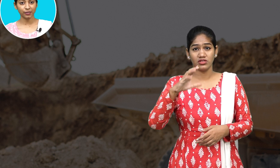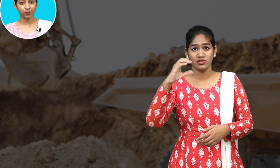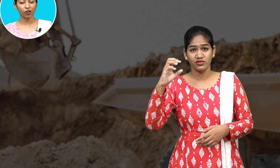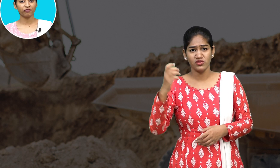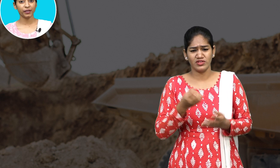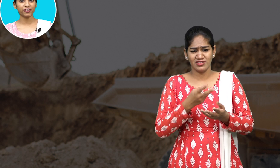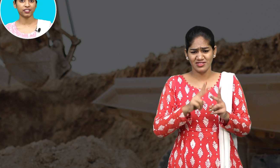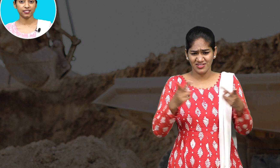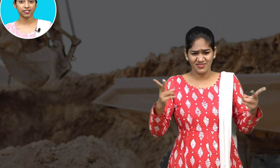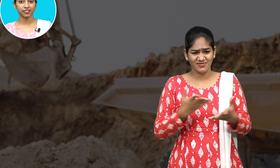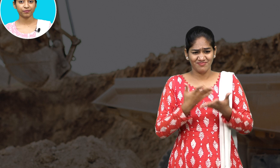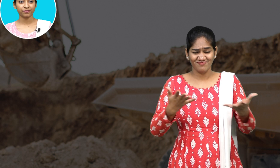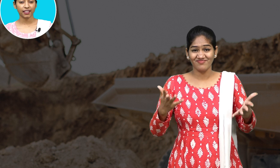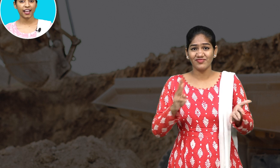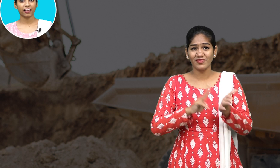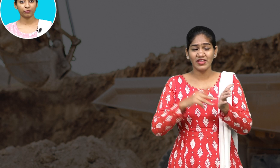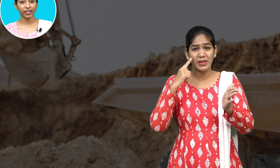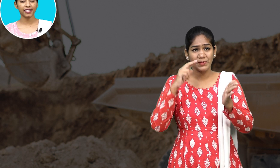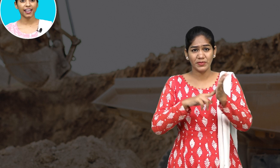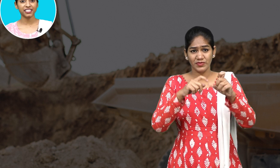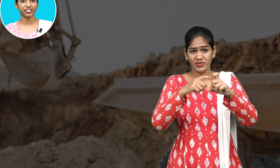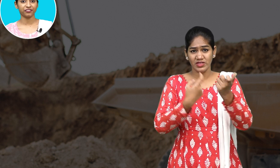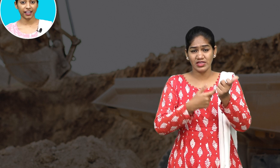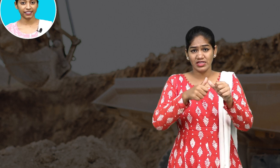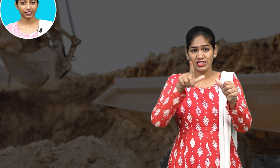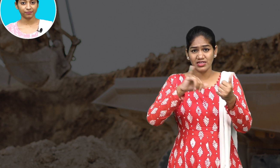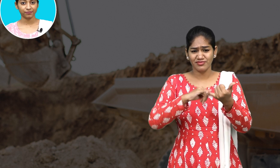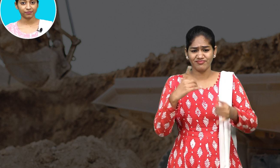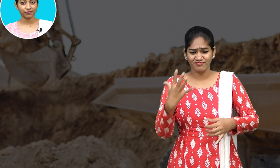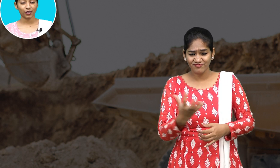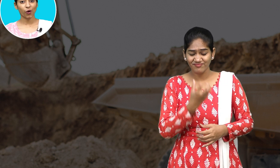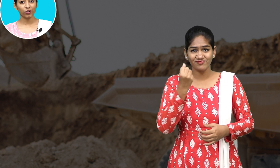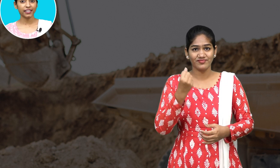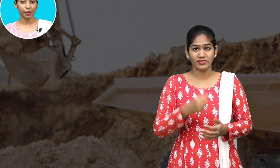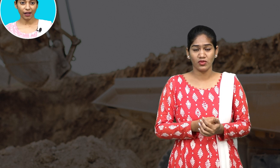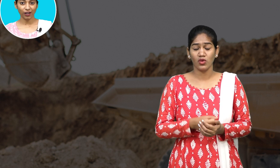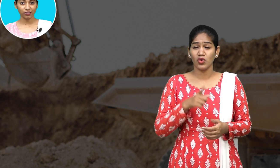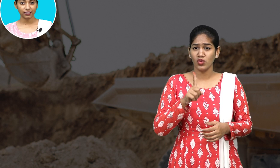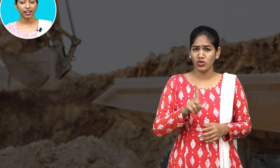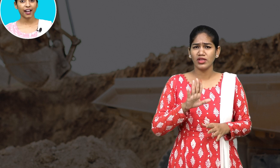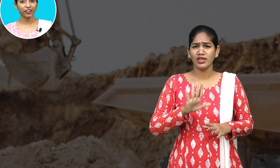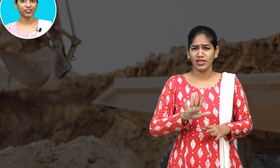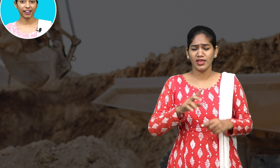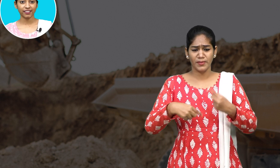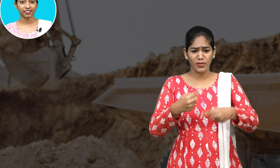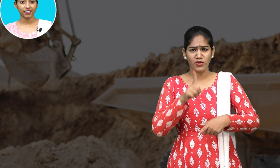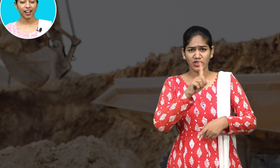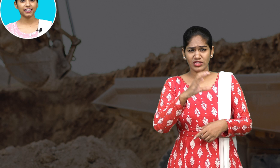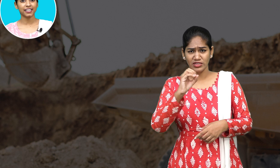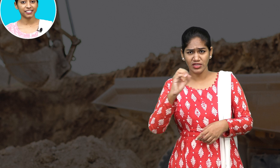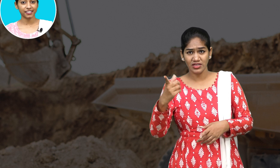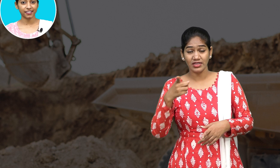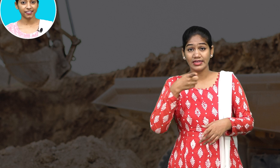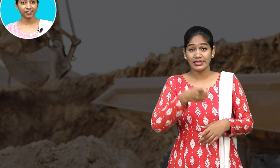2,800 types of minerals have been identified, only about 100